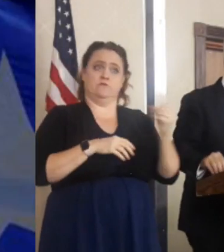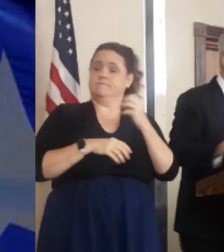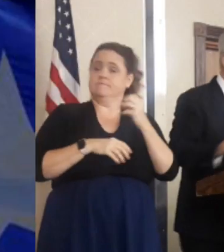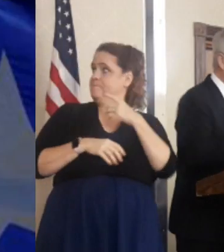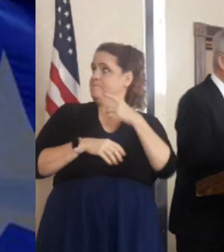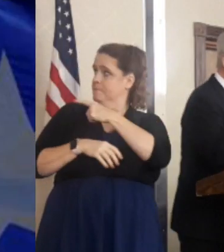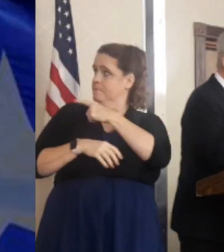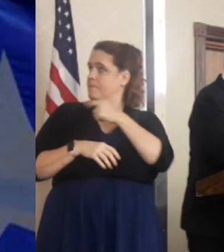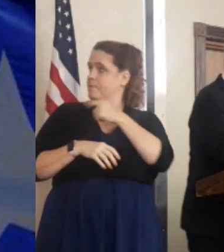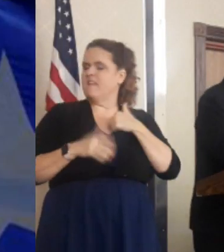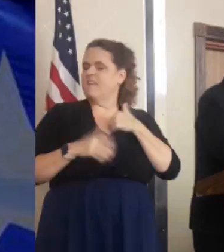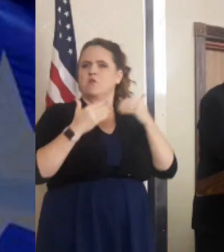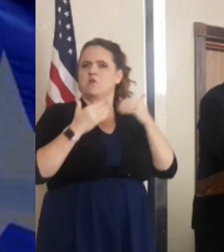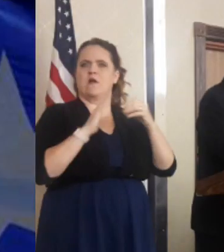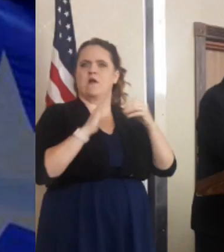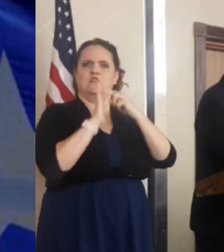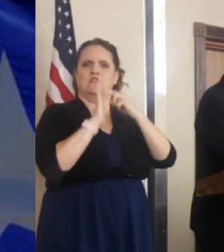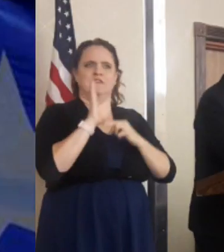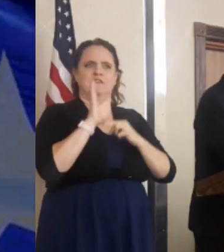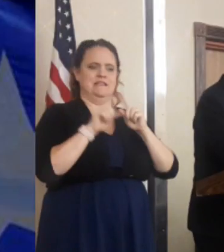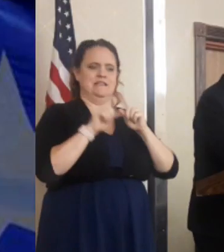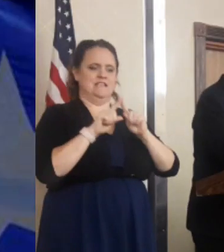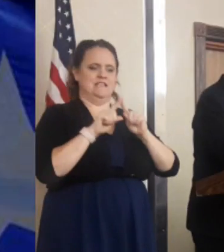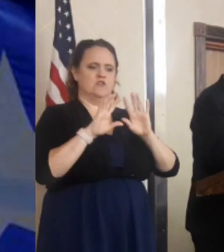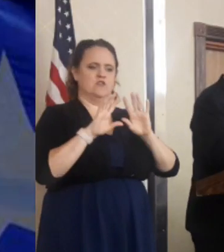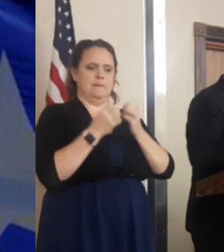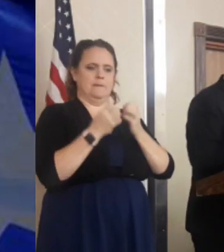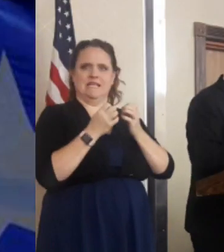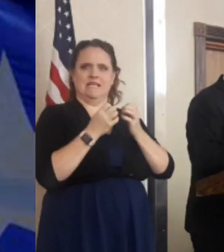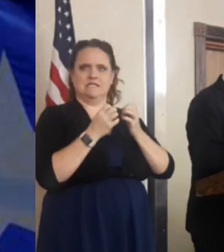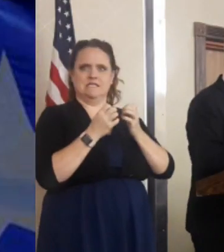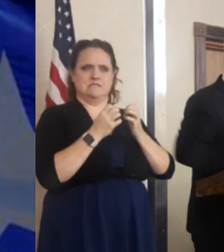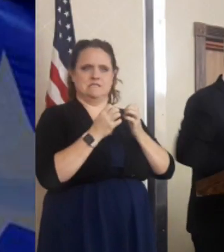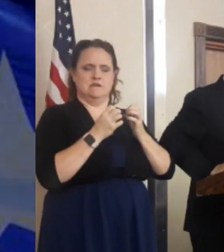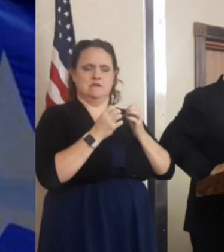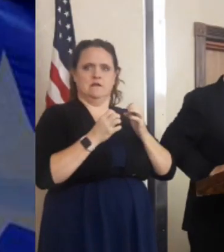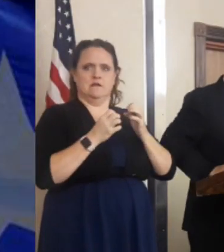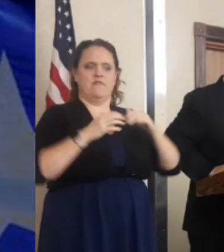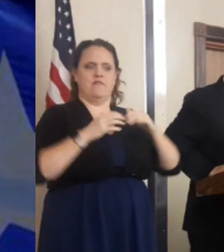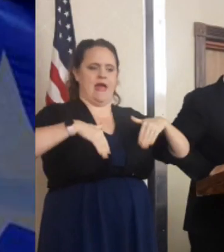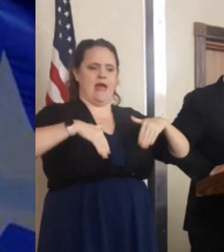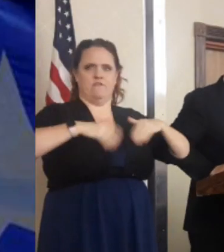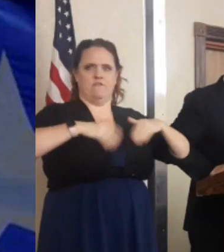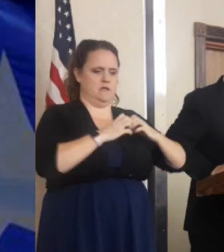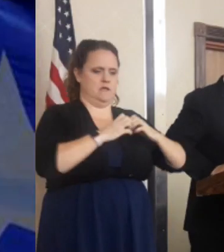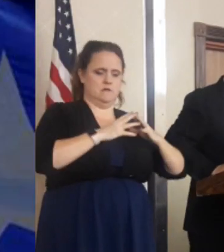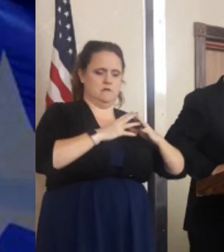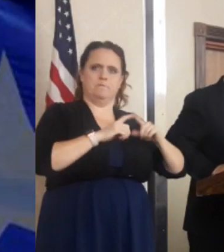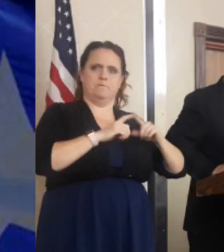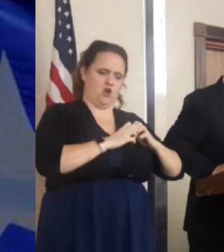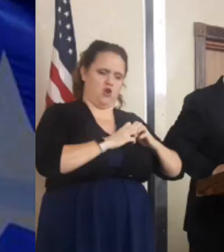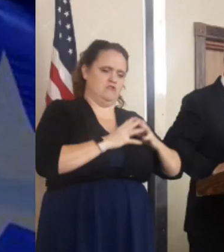read off the committees being created that are not defined in the bylaws along with their charge.